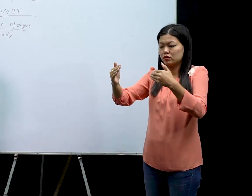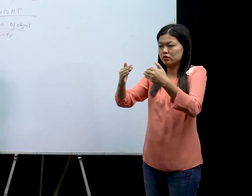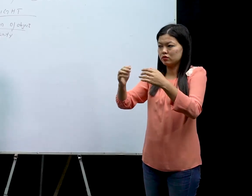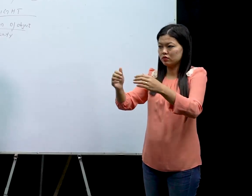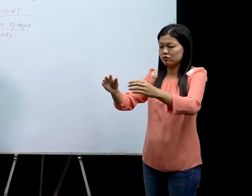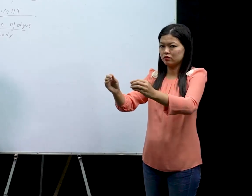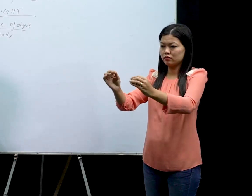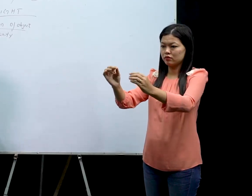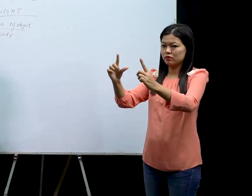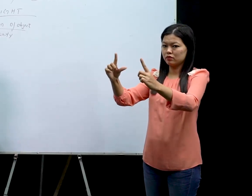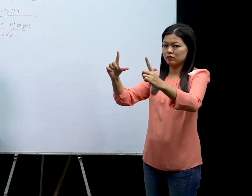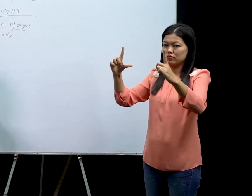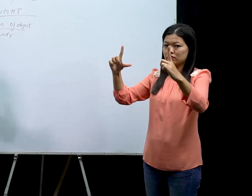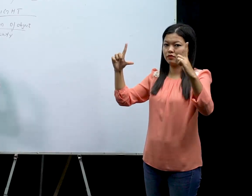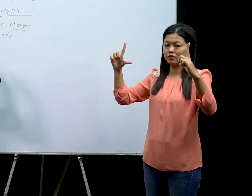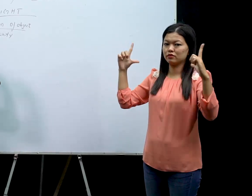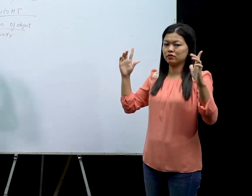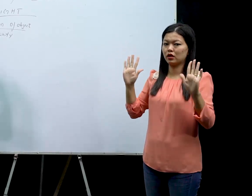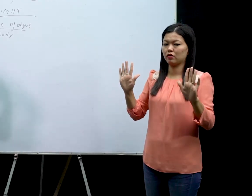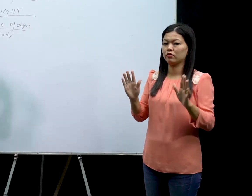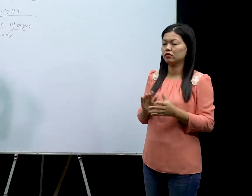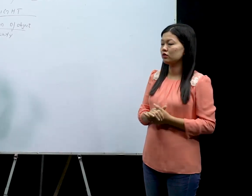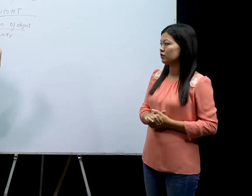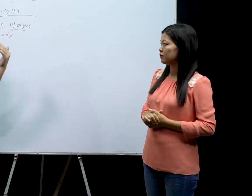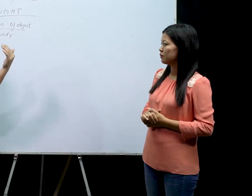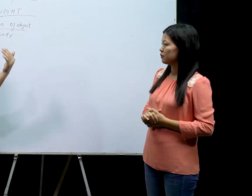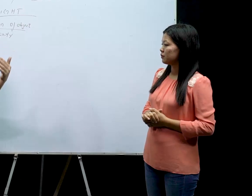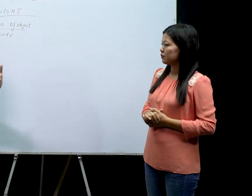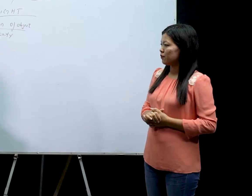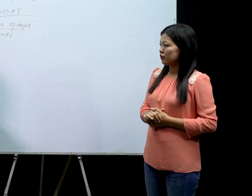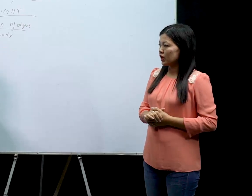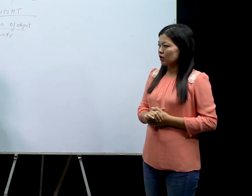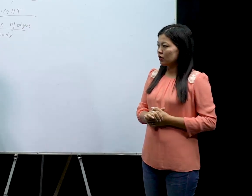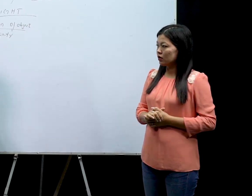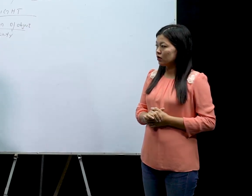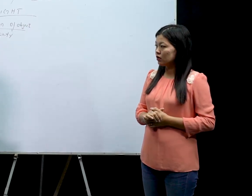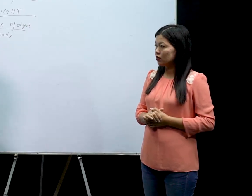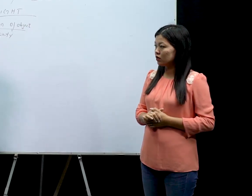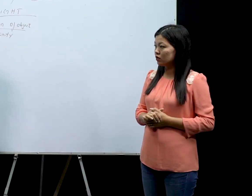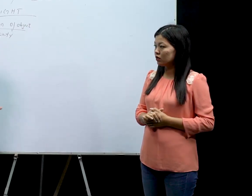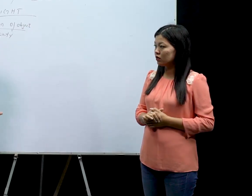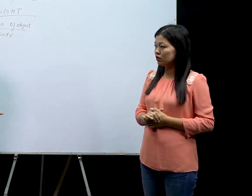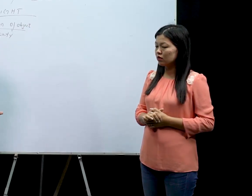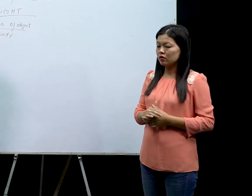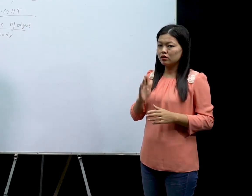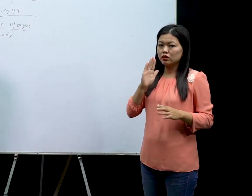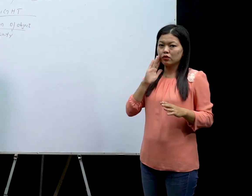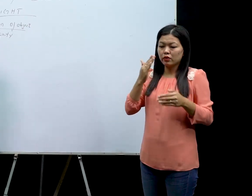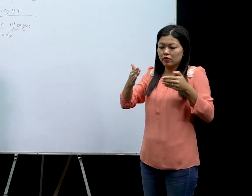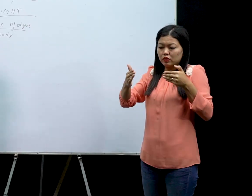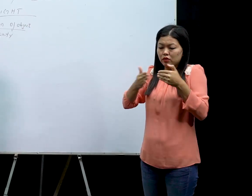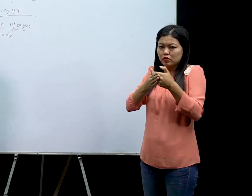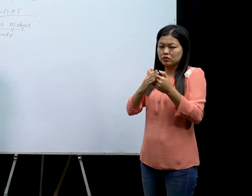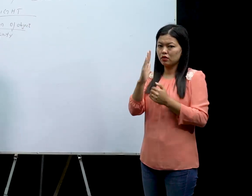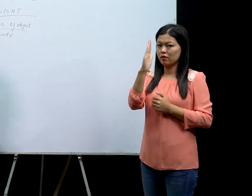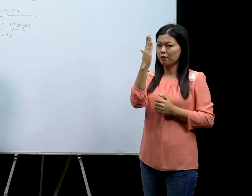of time when the size of the image as well as the size of the object would be same. Okay, when